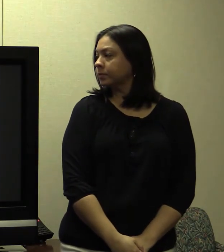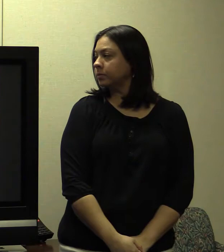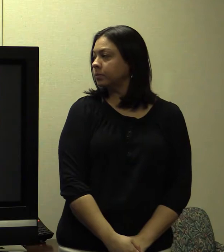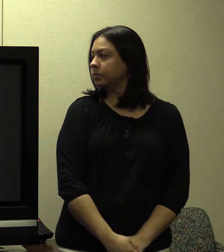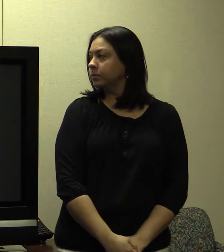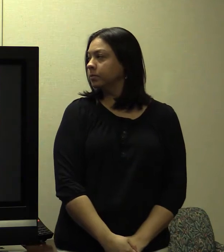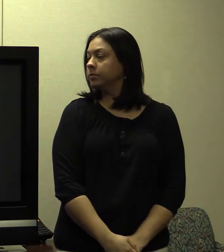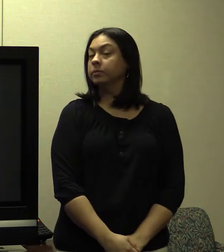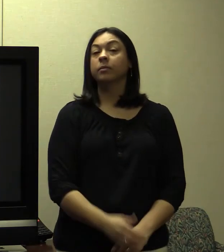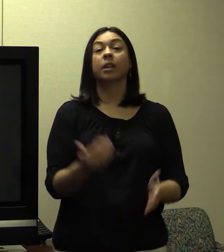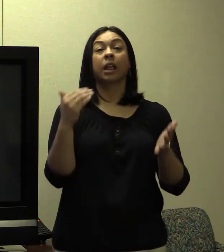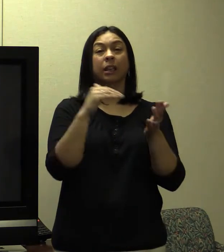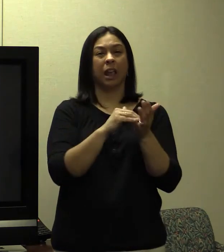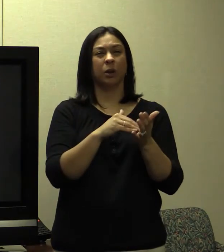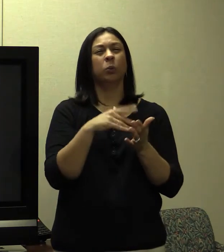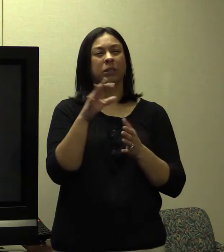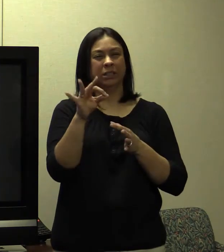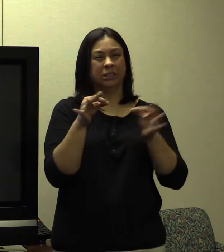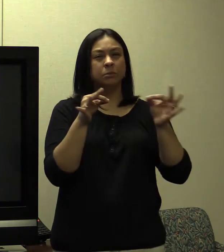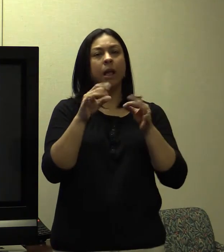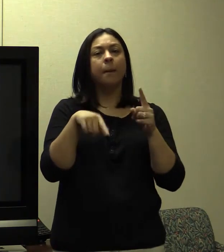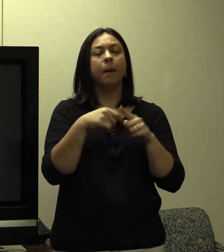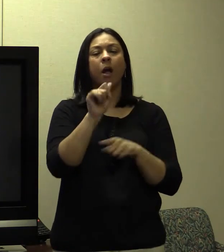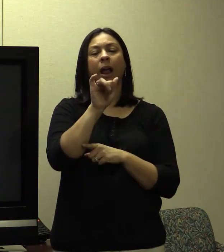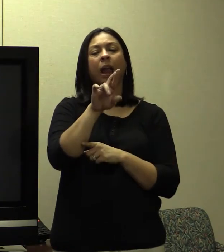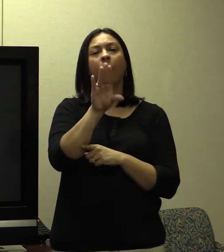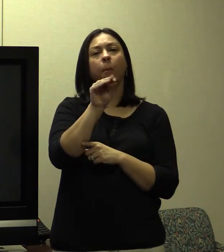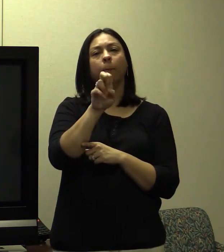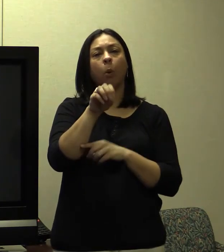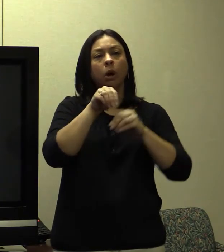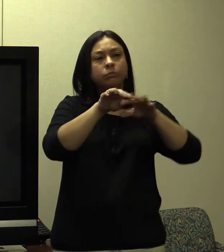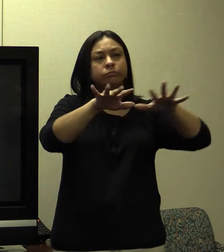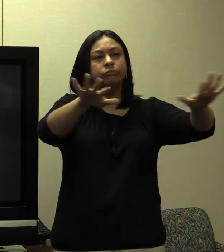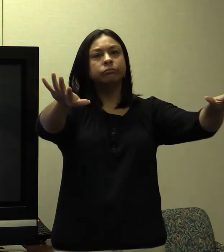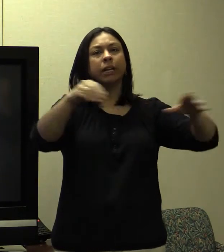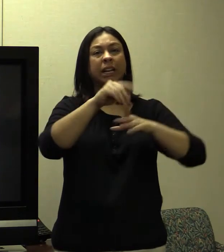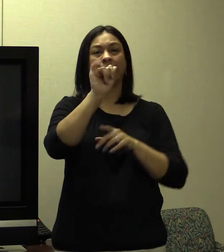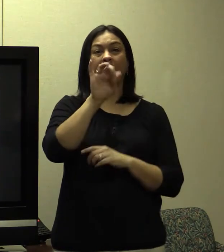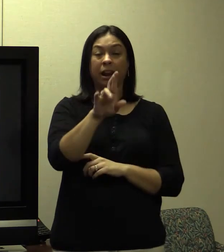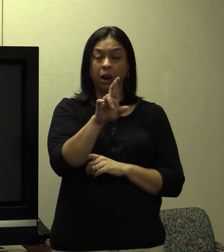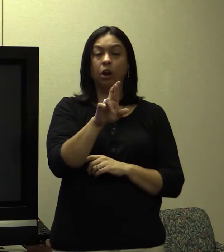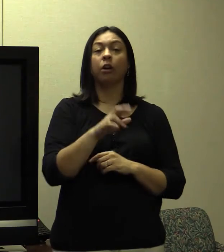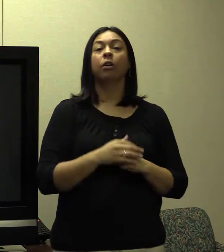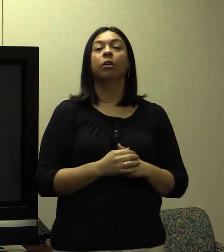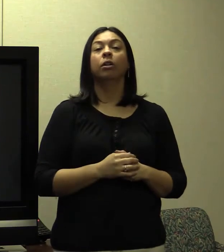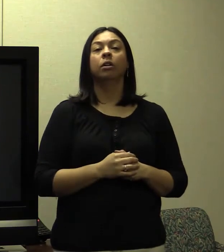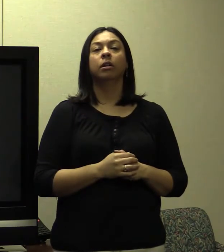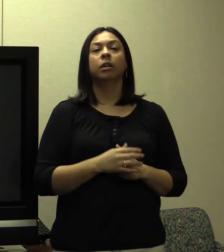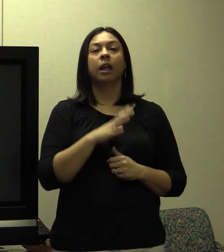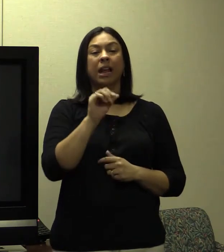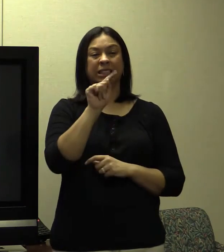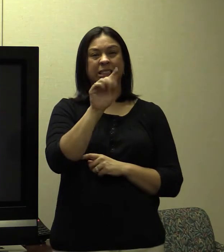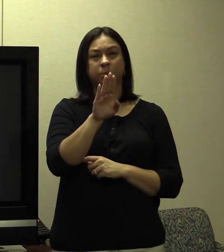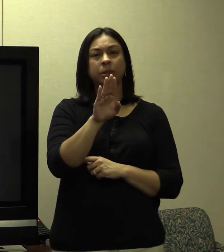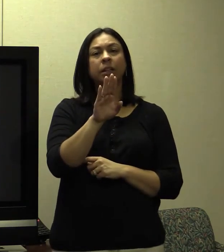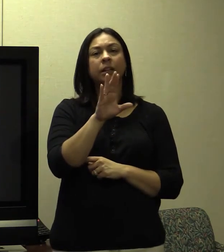And again, we talked a little bit about airborne pathogens in tuberculosis and varicella, as we